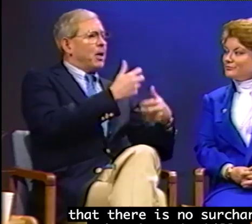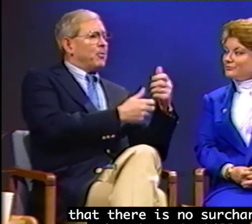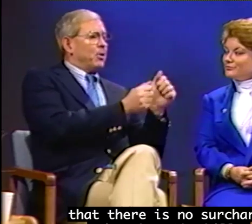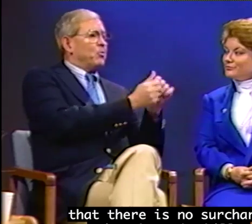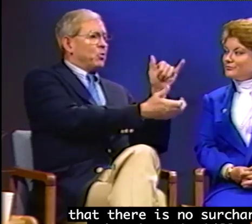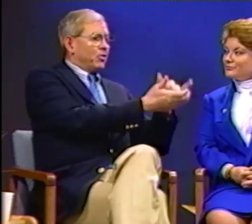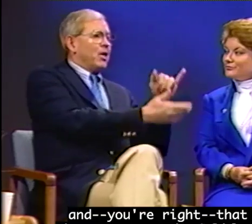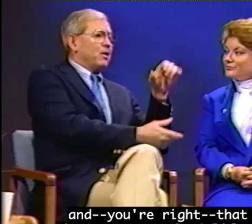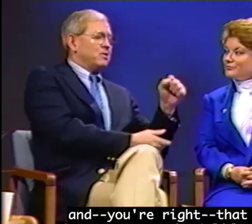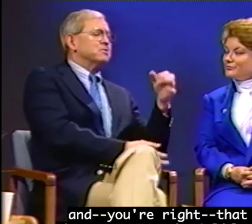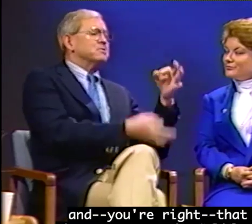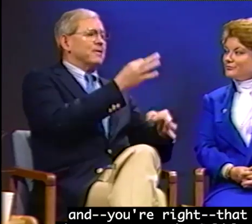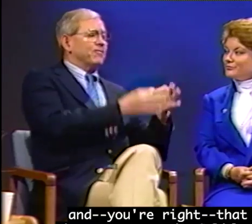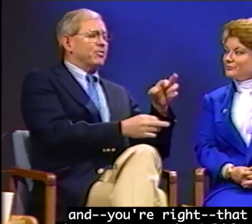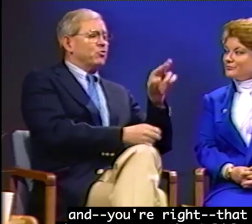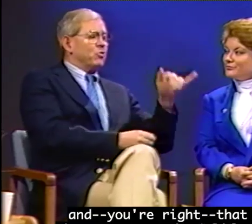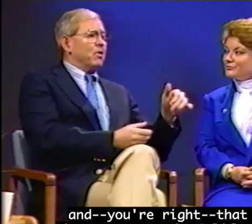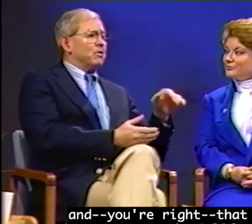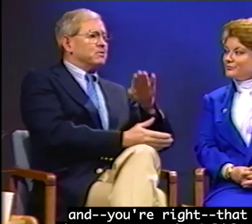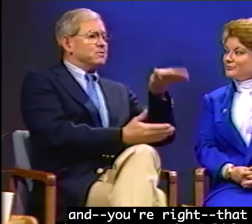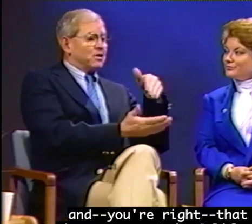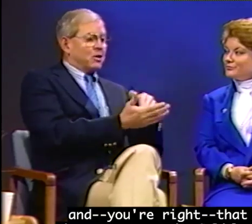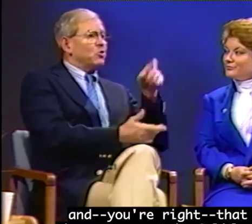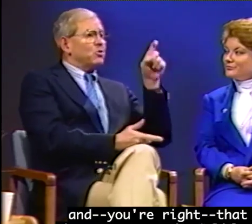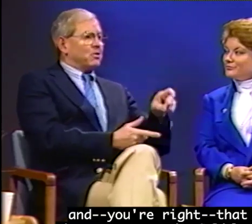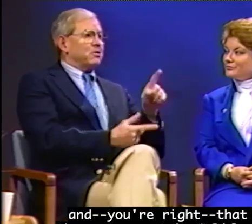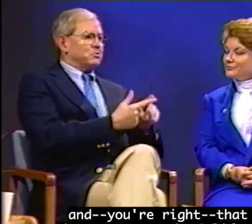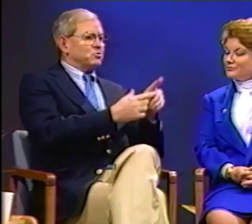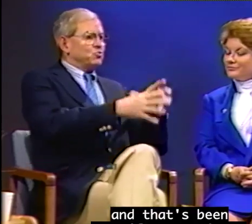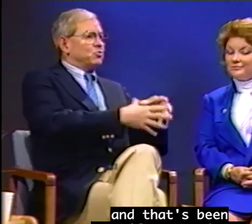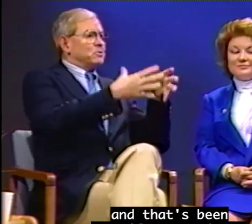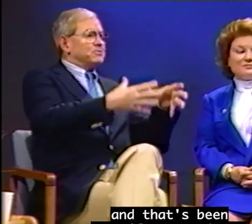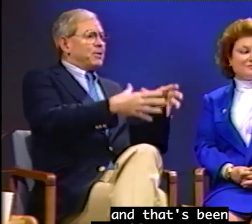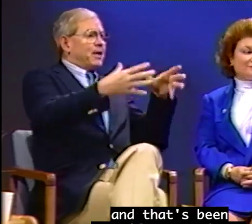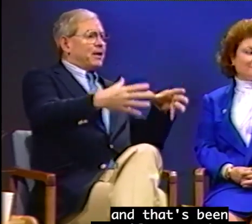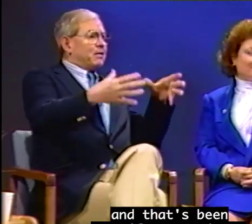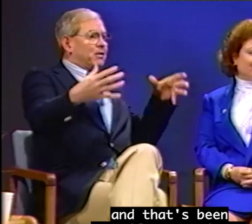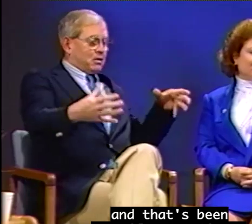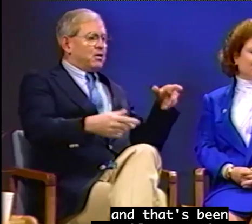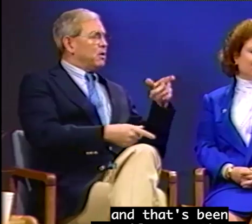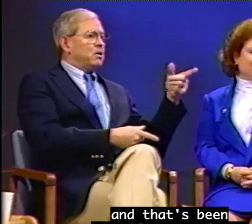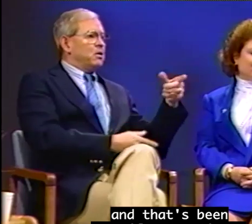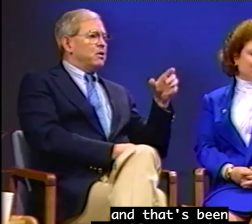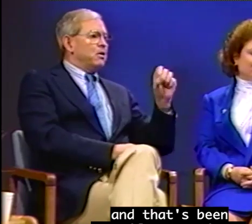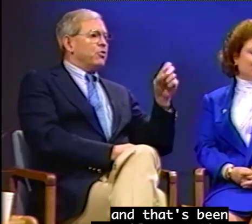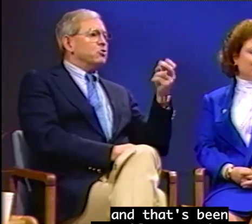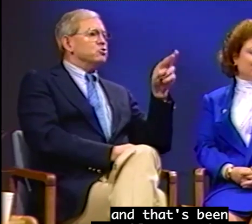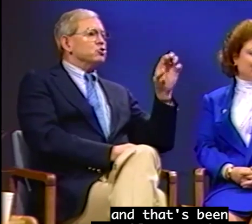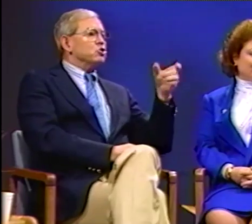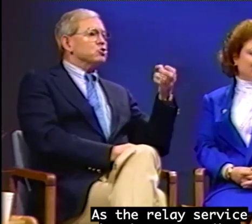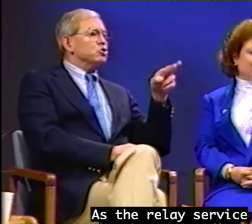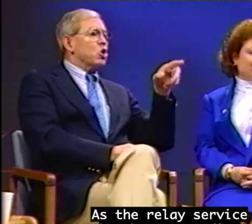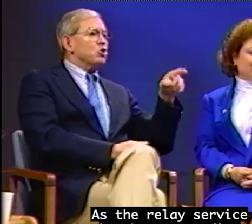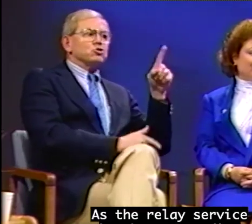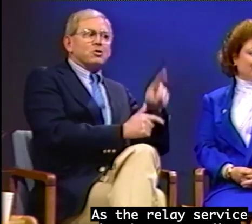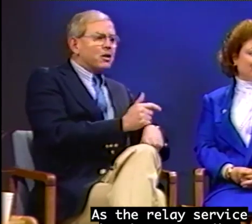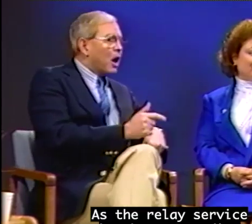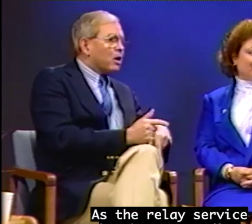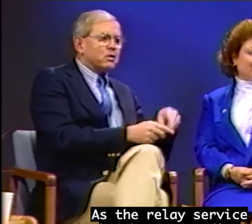on the bills. And you're right, that is the system out in California, and that's been a problem out there. As the relay service has